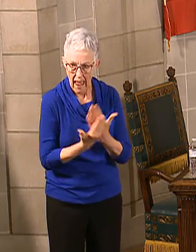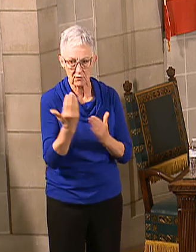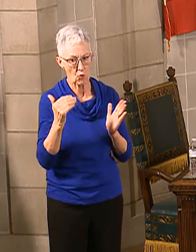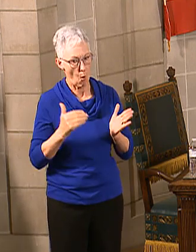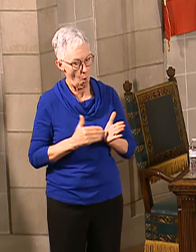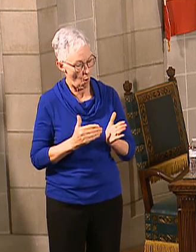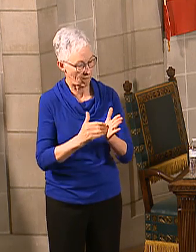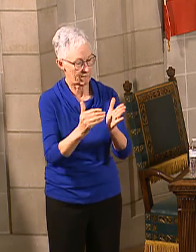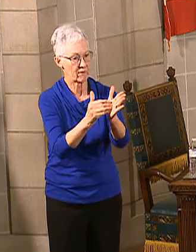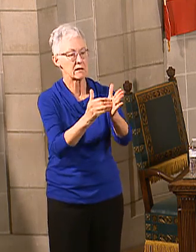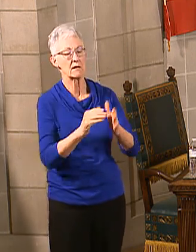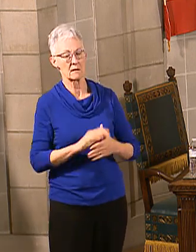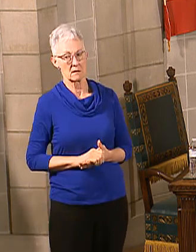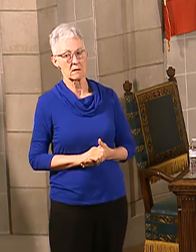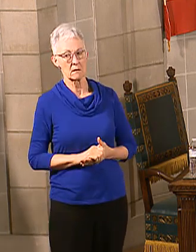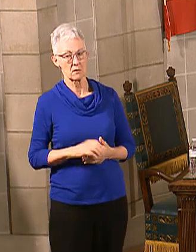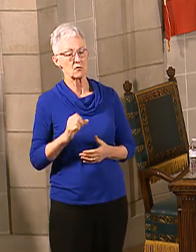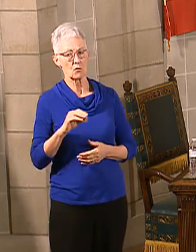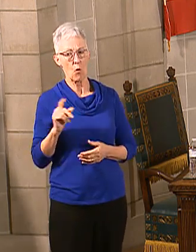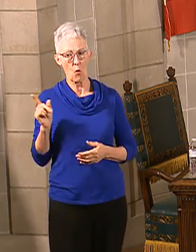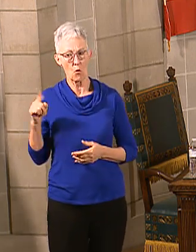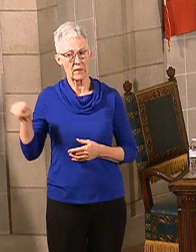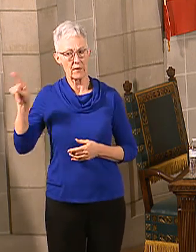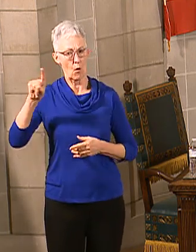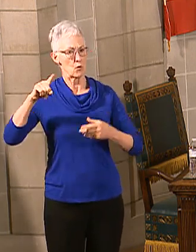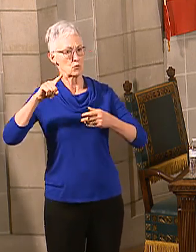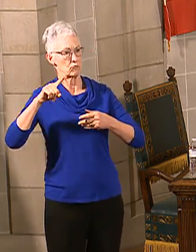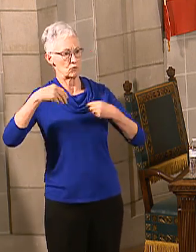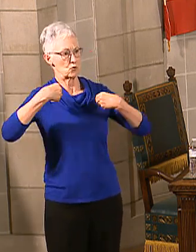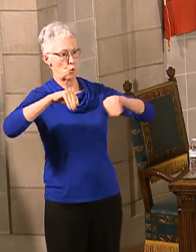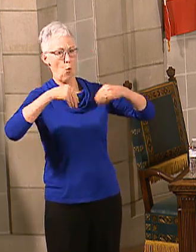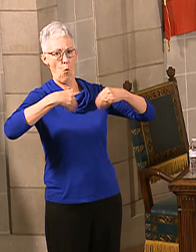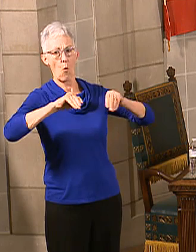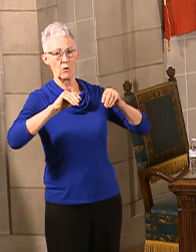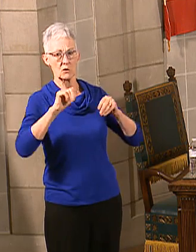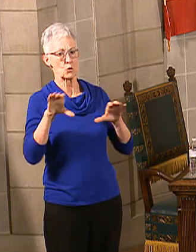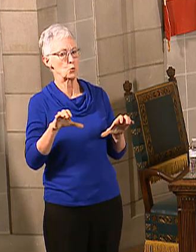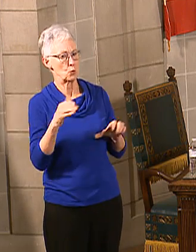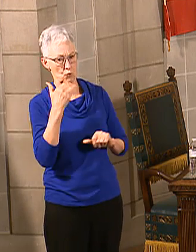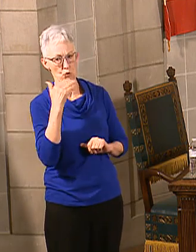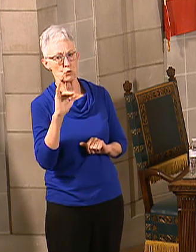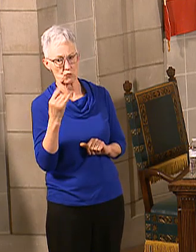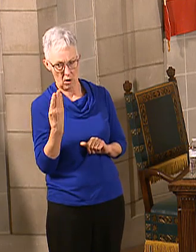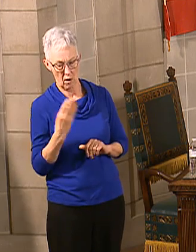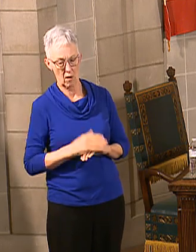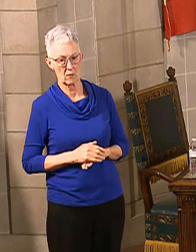reminding folks, they're taking steps. It is so important, again, that if you are going to go out